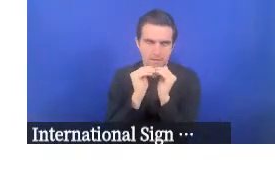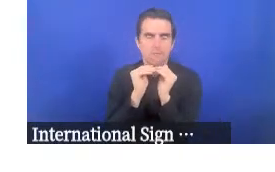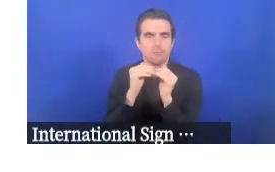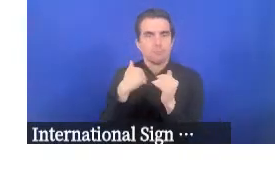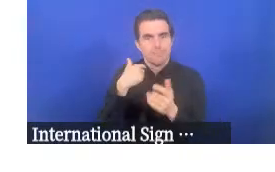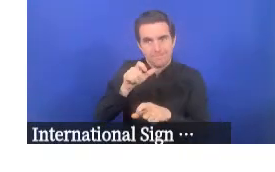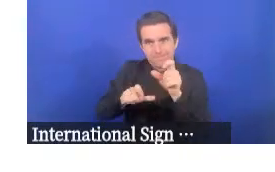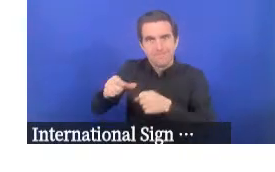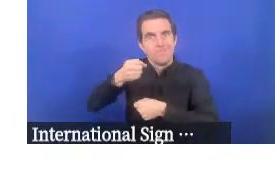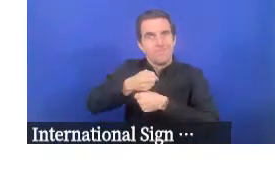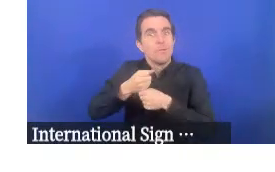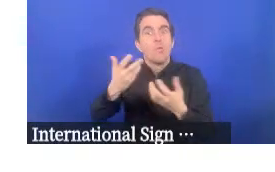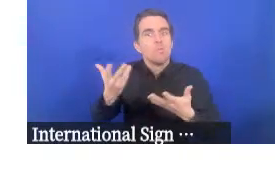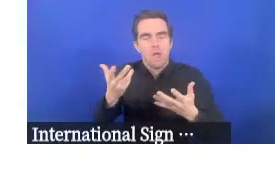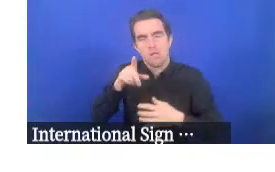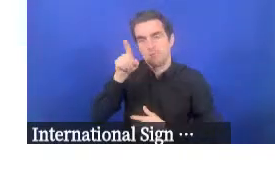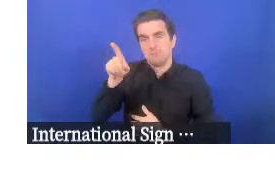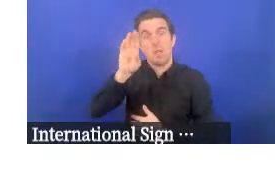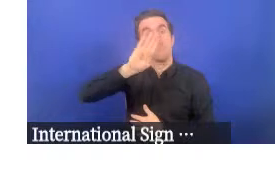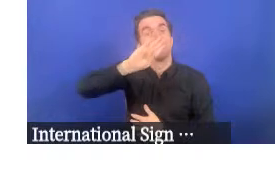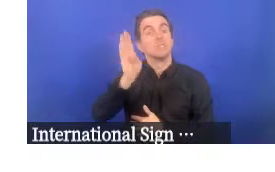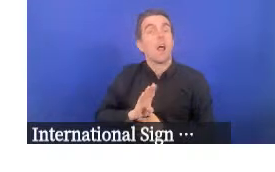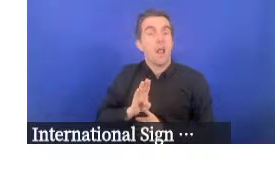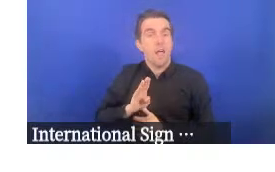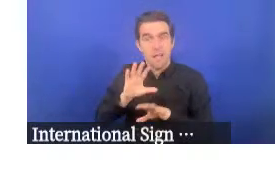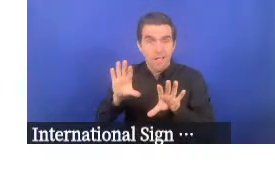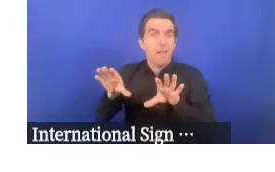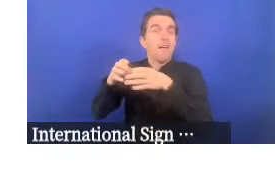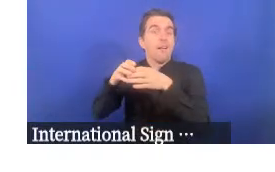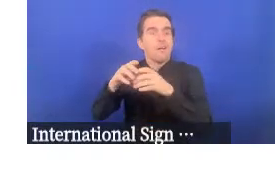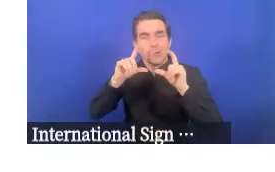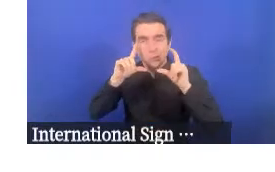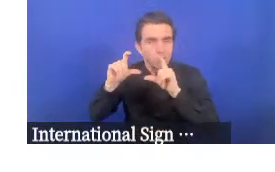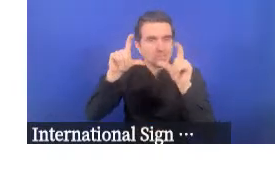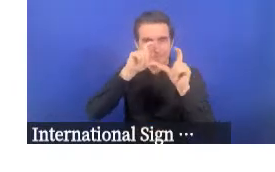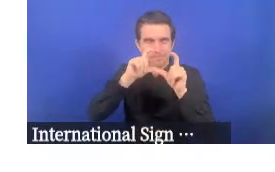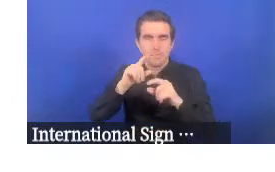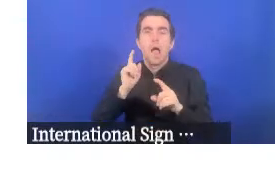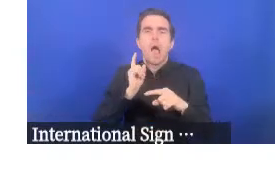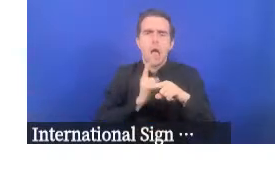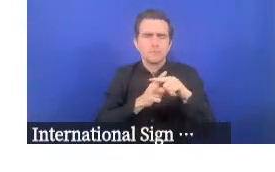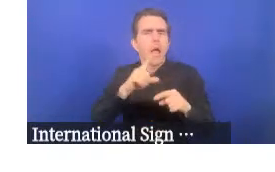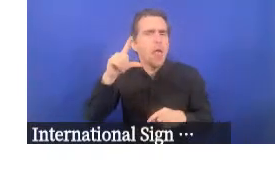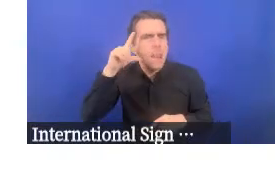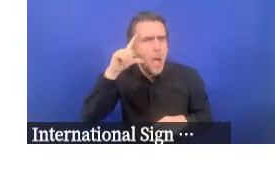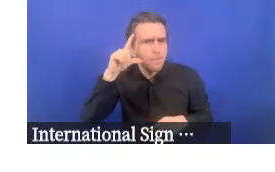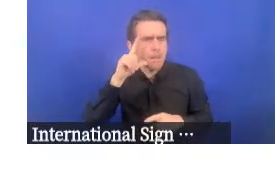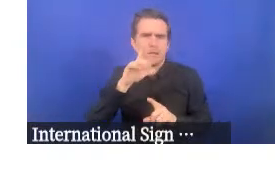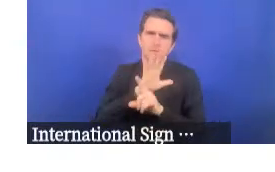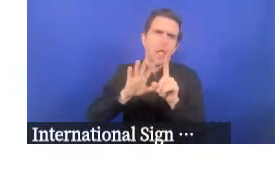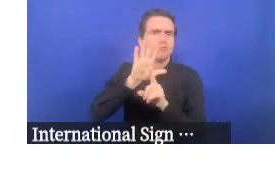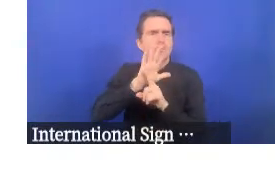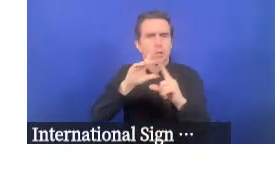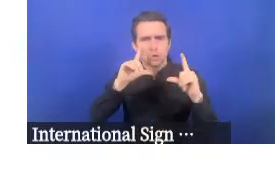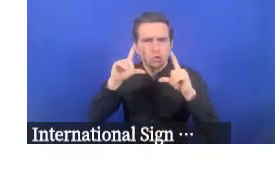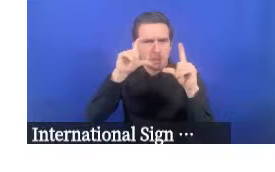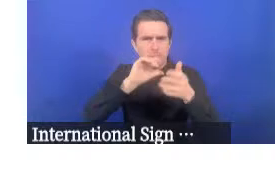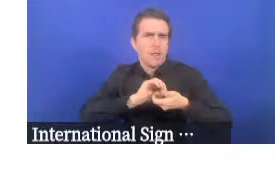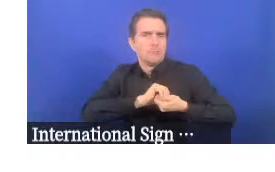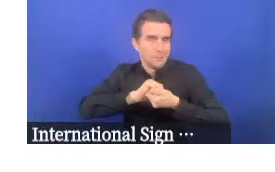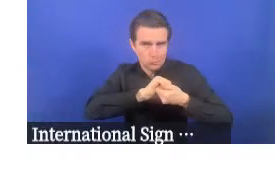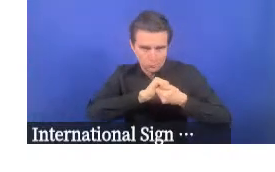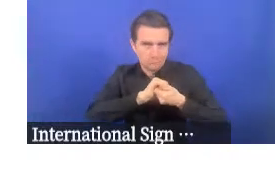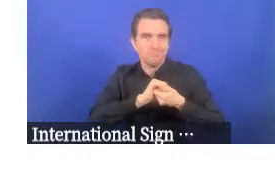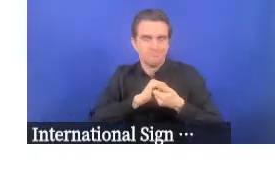Association. And then we'll be hoping that you will be inspired to get started with gender mainstreaming in your